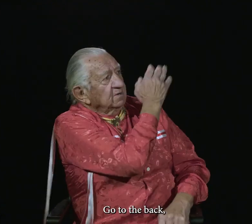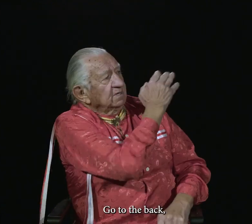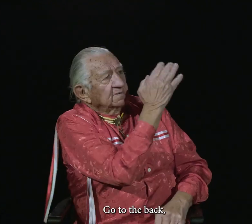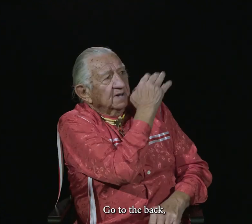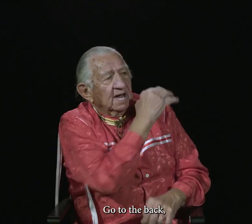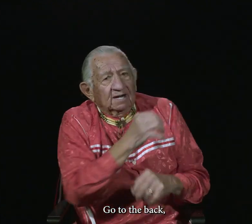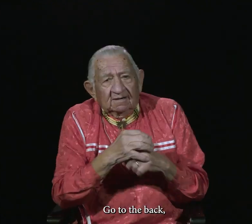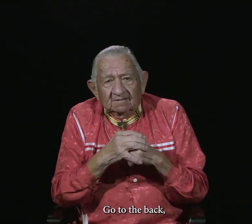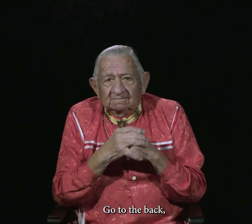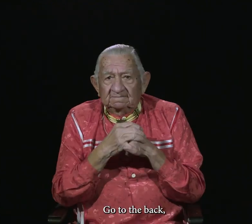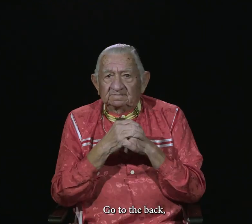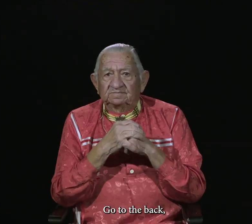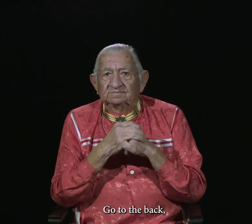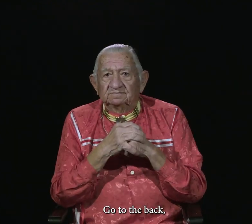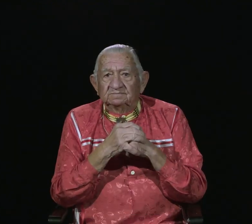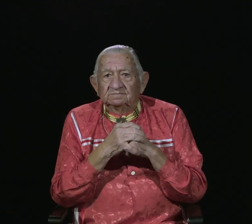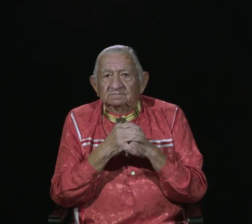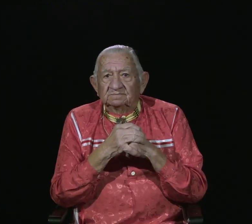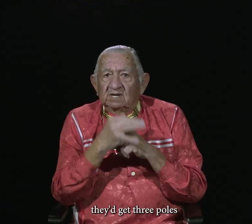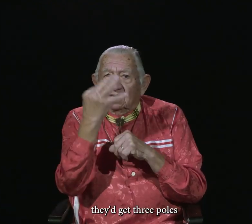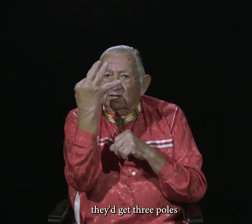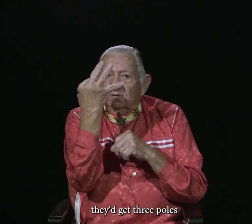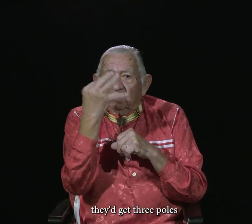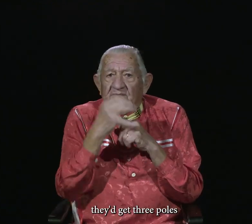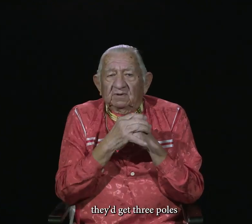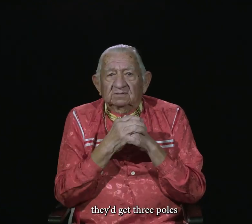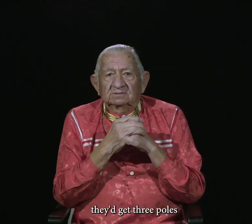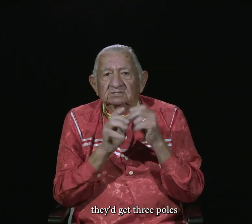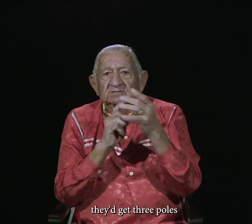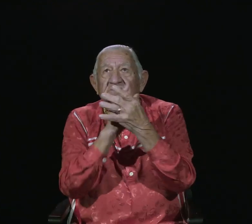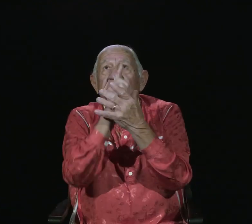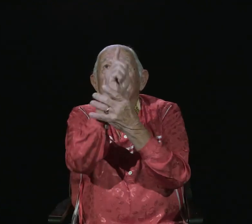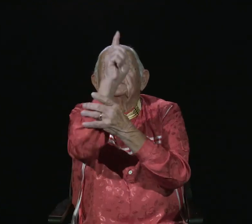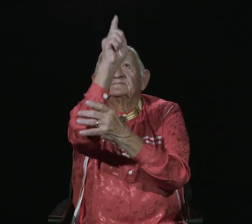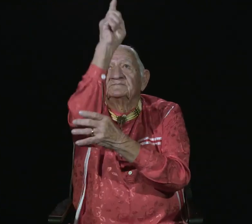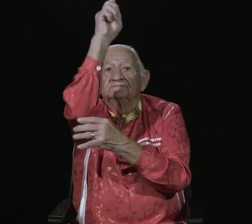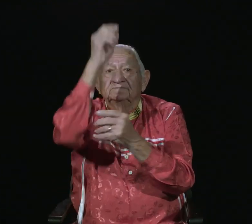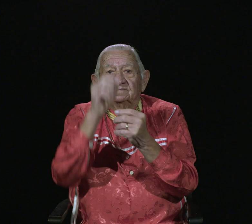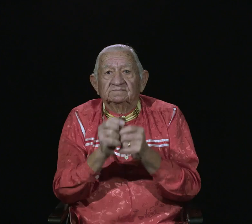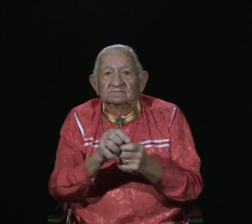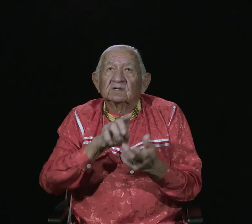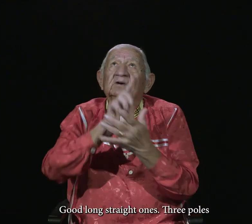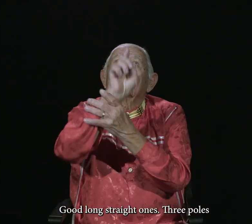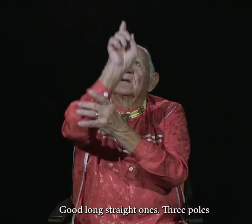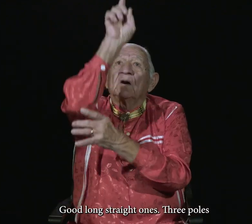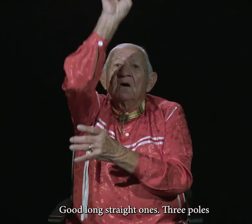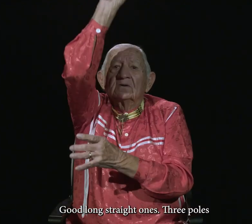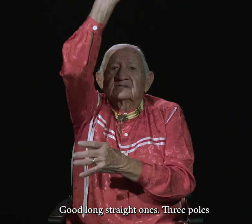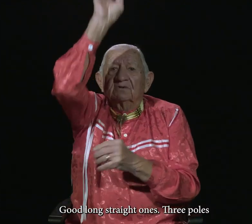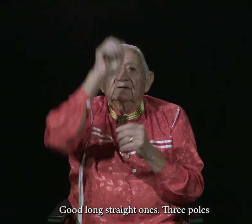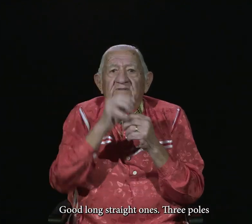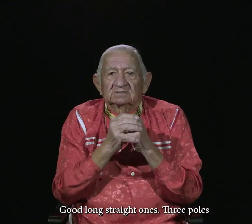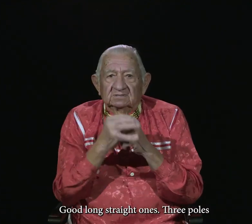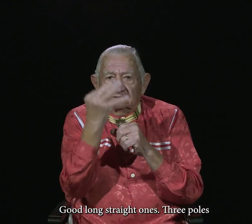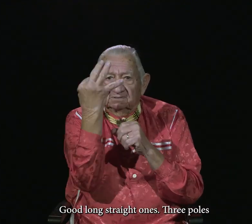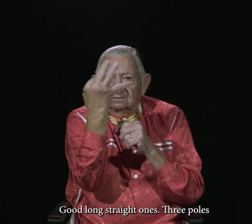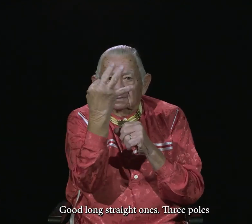to the back, they'd get 3 poles, good long straight ones,